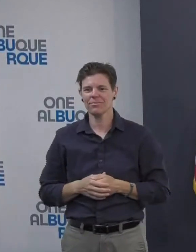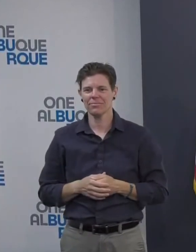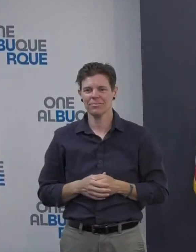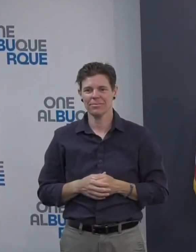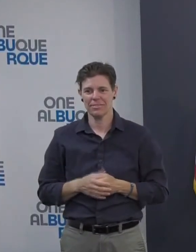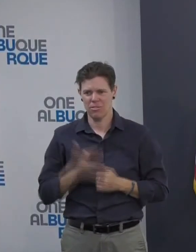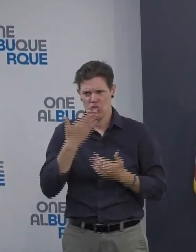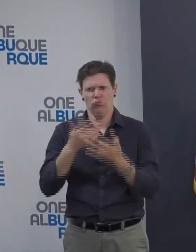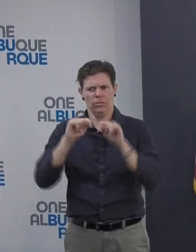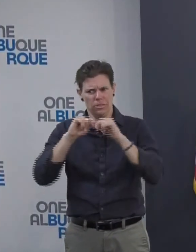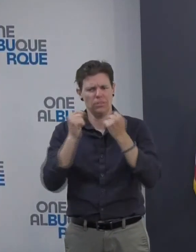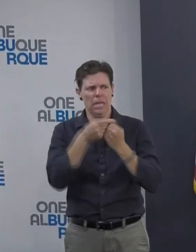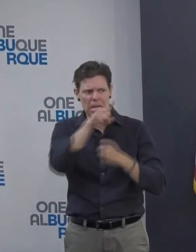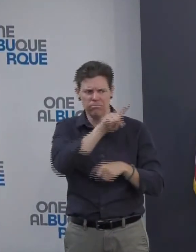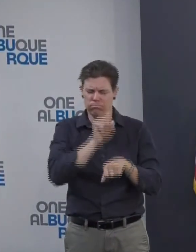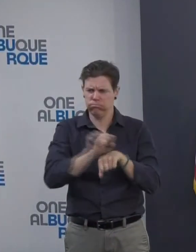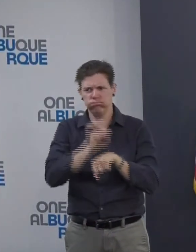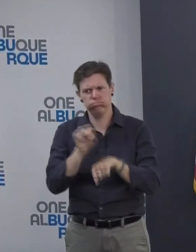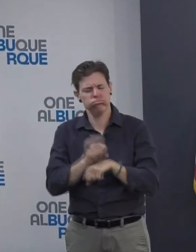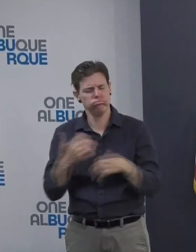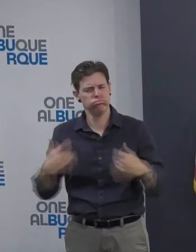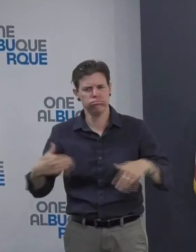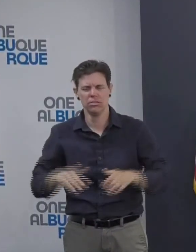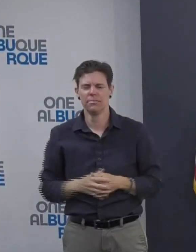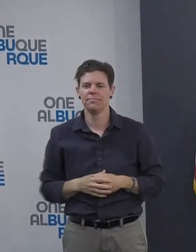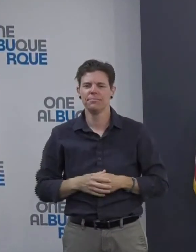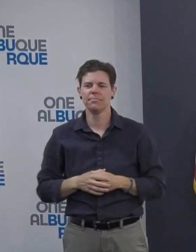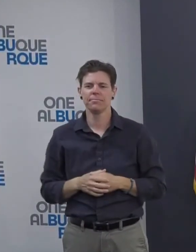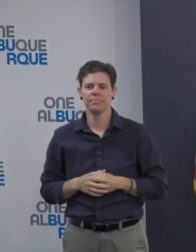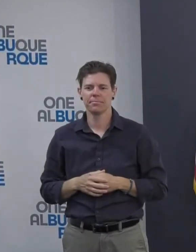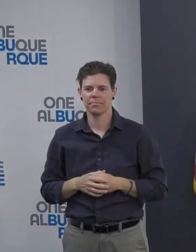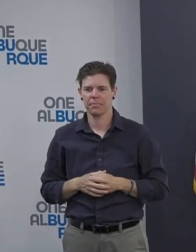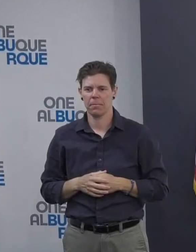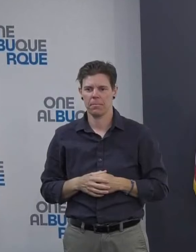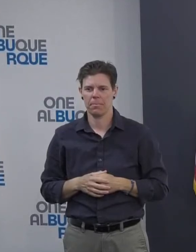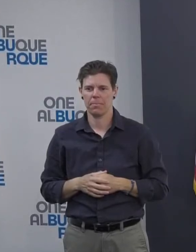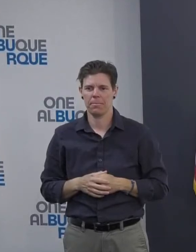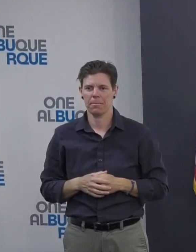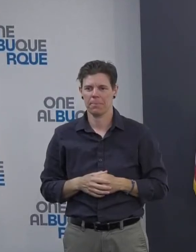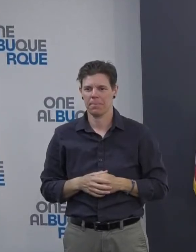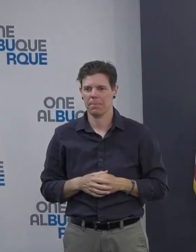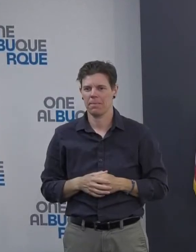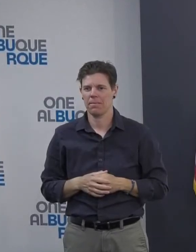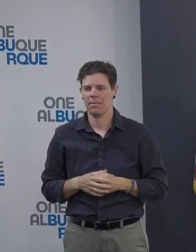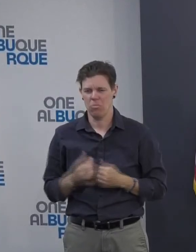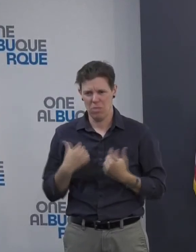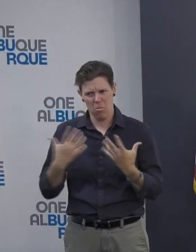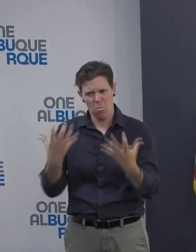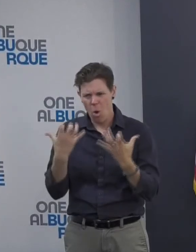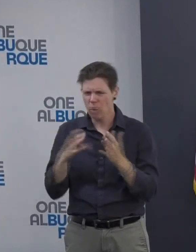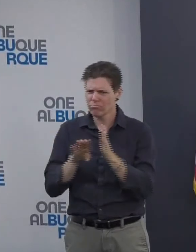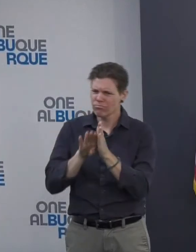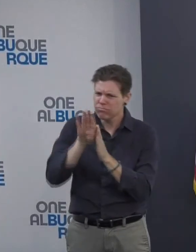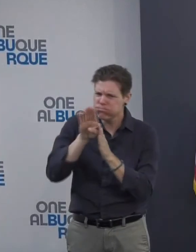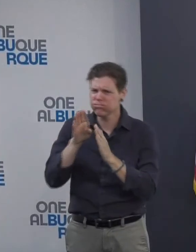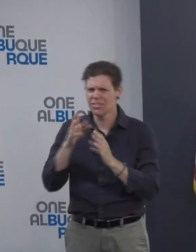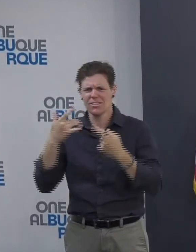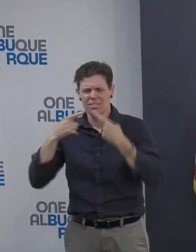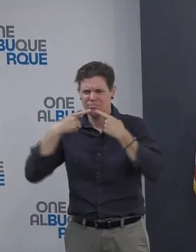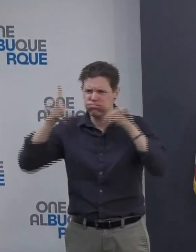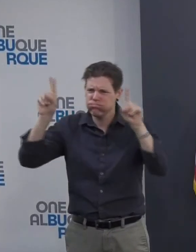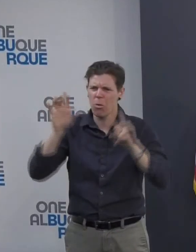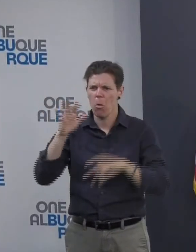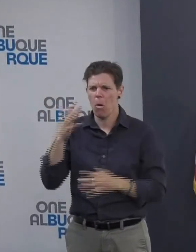And again, this is something that we want to get to 1,200 officers over 4 fiscal years.